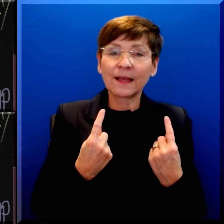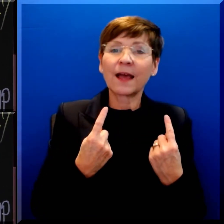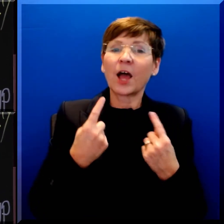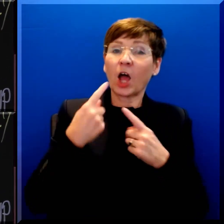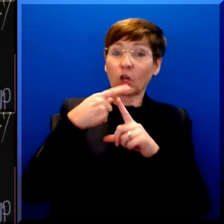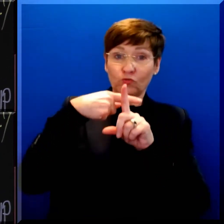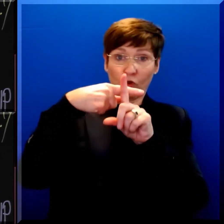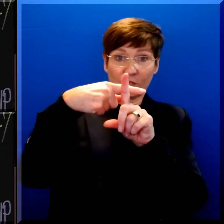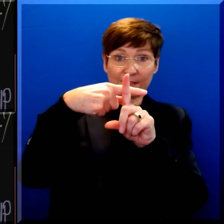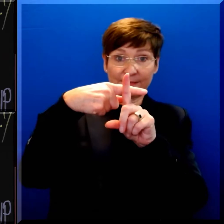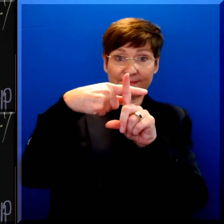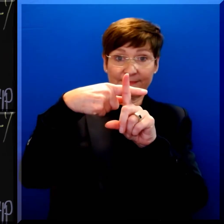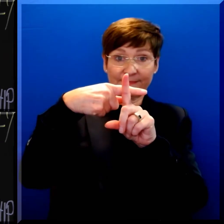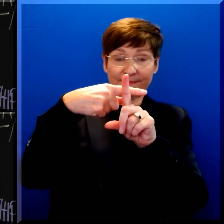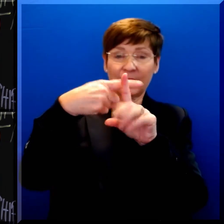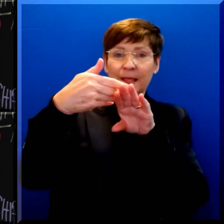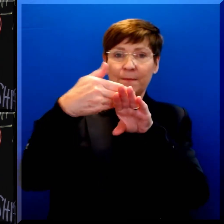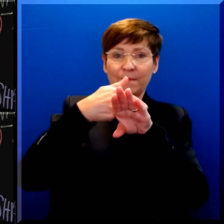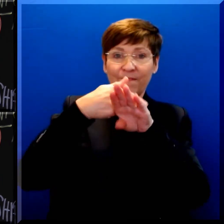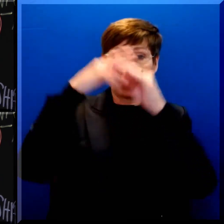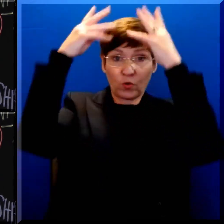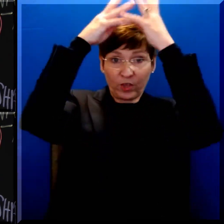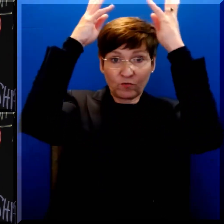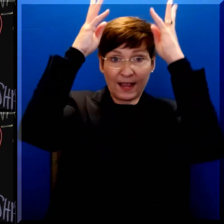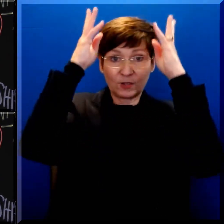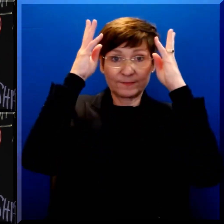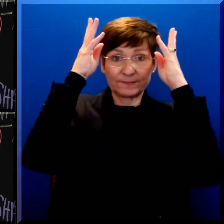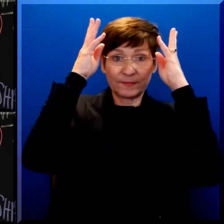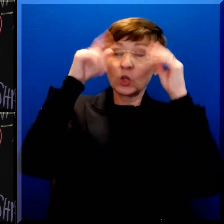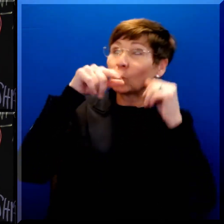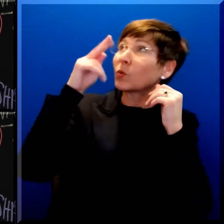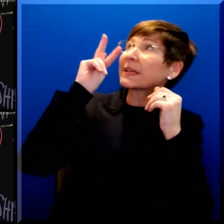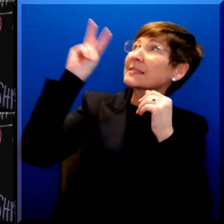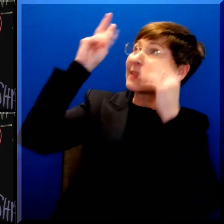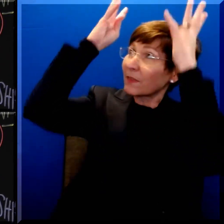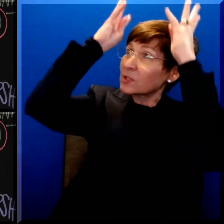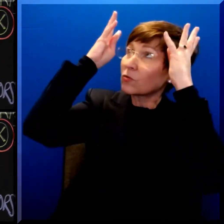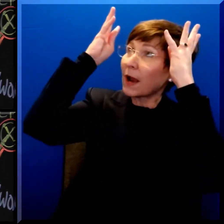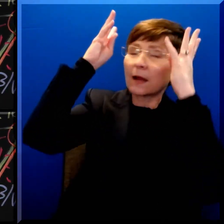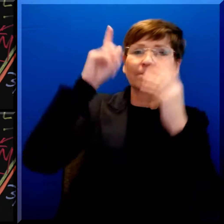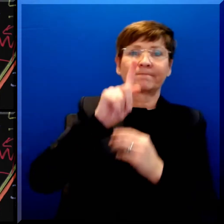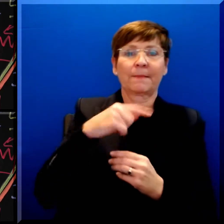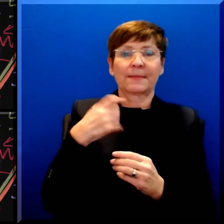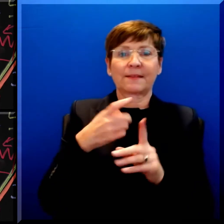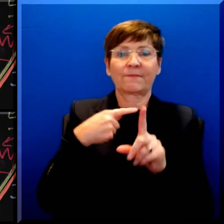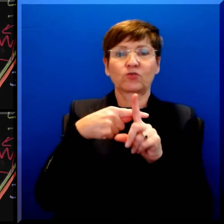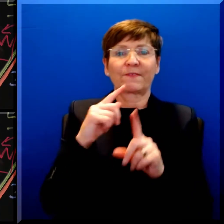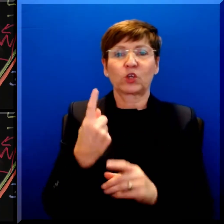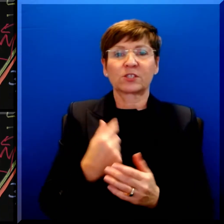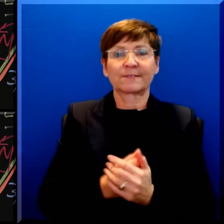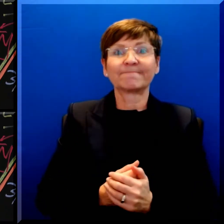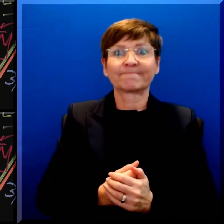crown. Here's the crown in heaven waiting for you. Woo, I want the crown. Well, there's ain't no way to get it without going through the